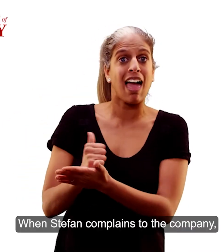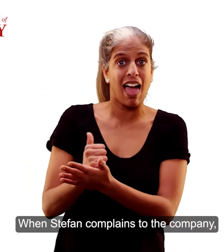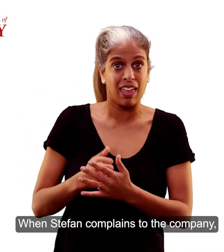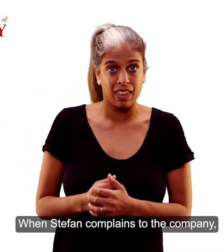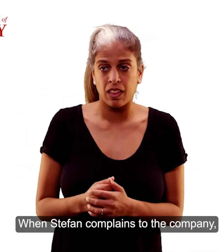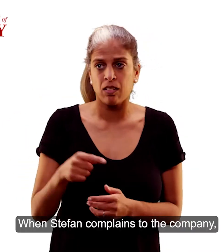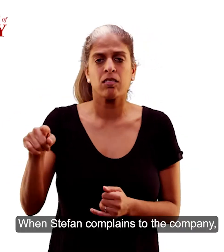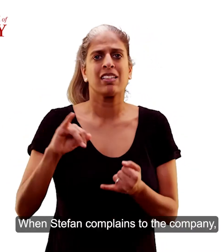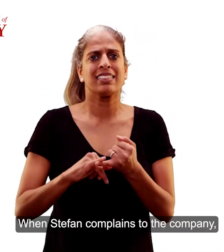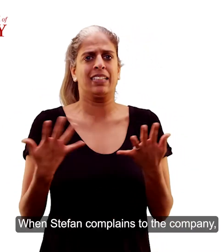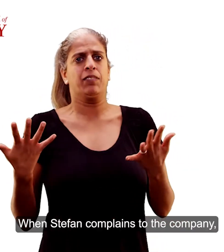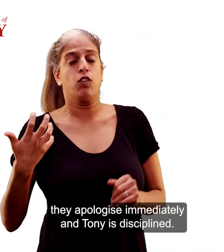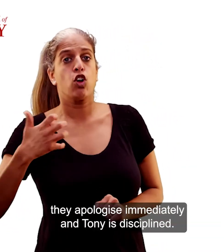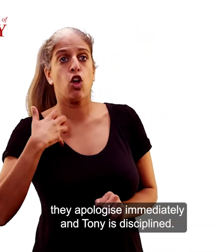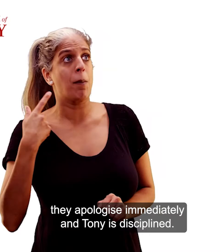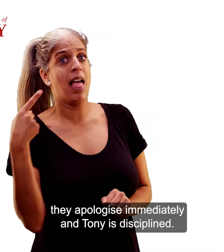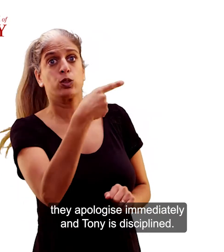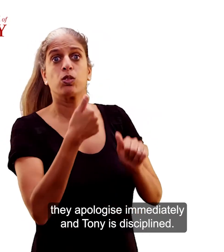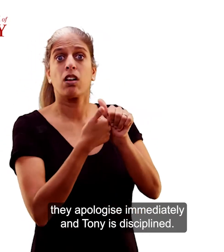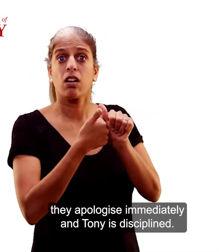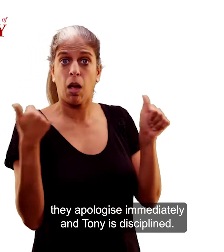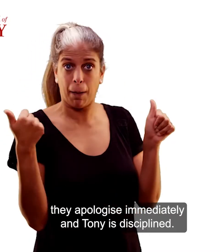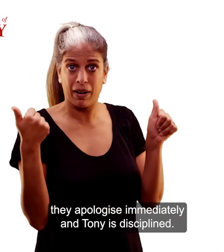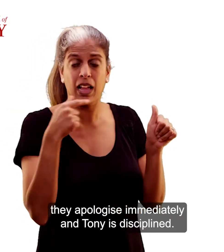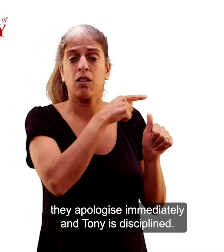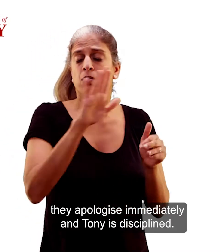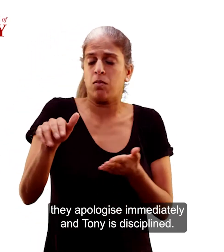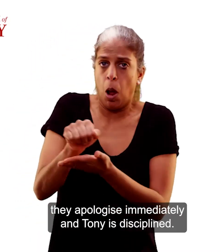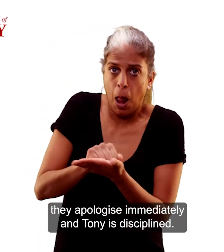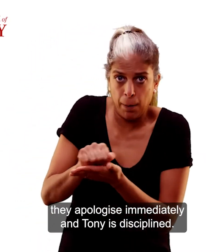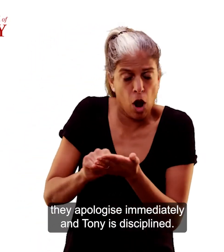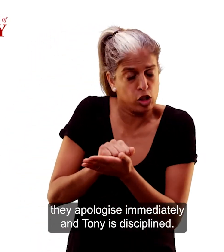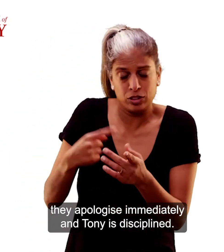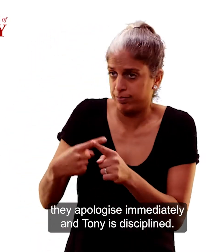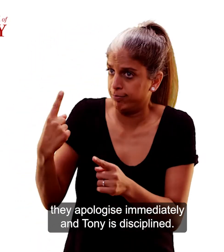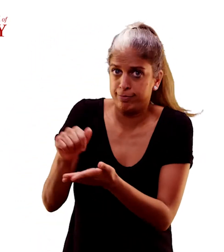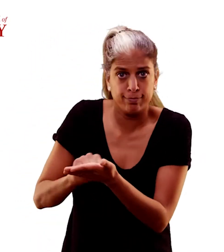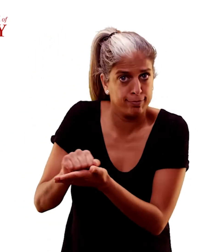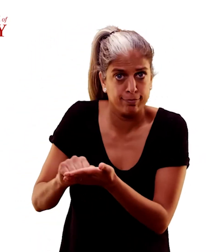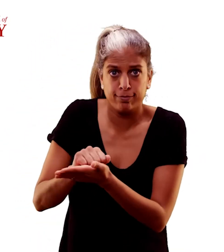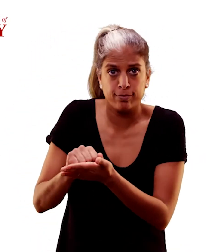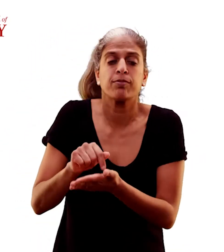Stefan complains to the company, they apologise immediately and Tony is disciplined.